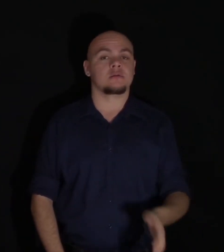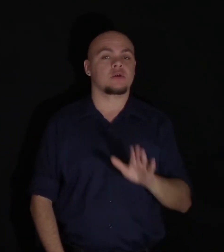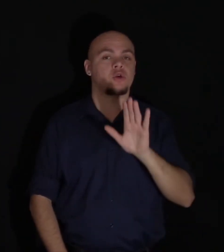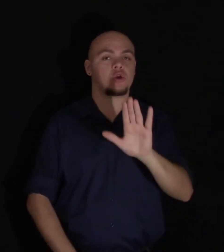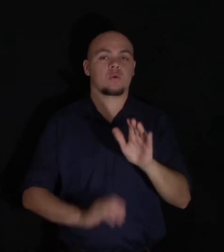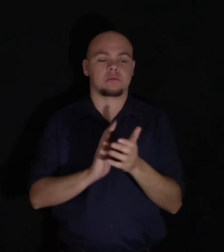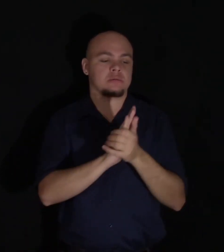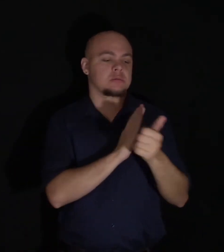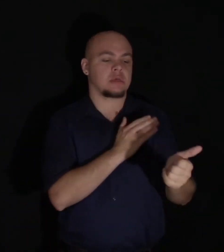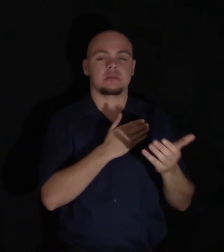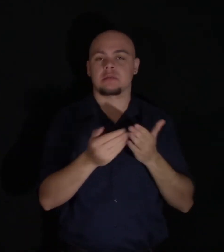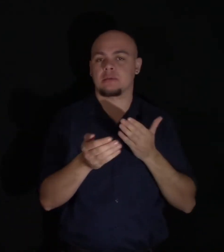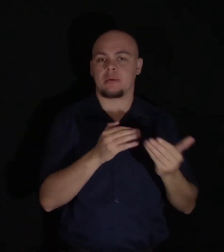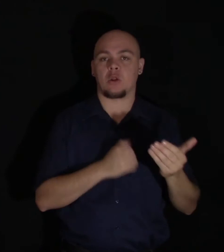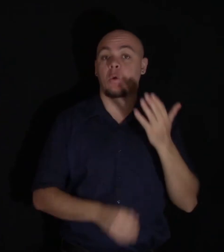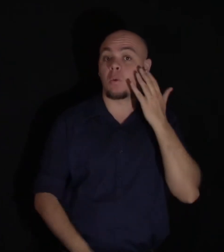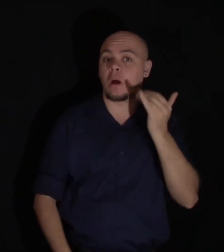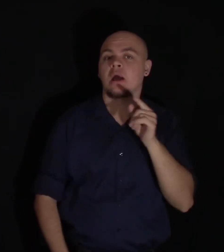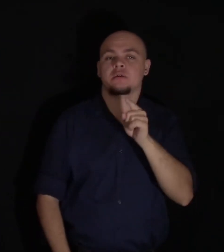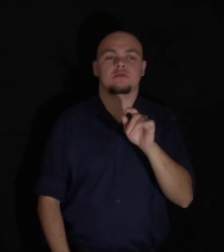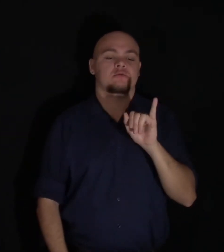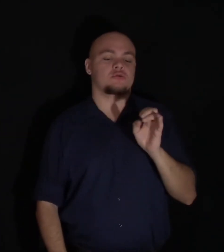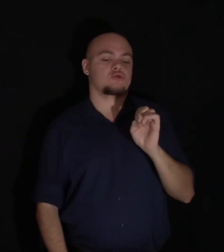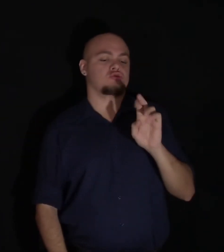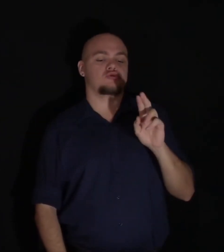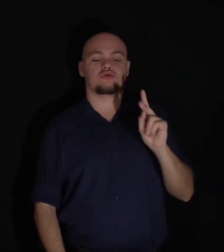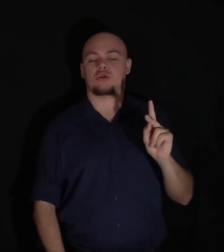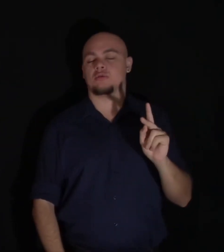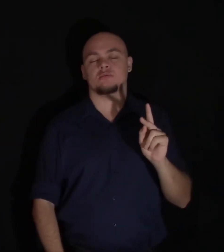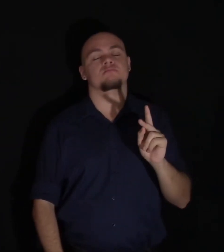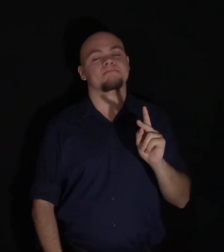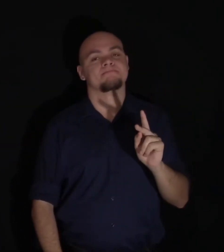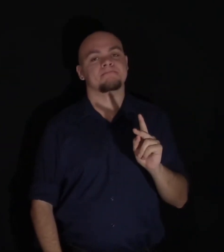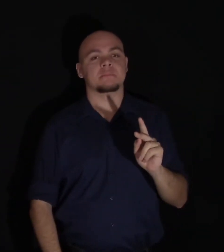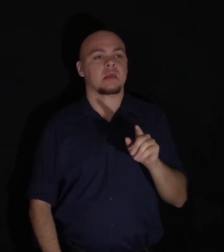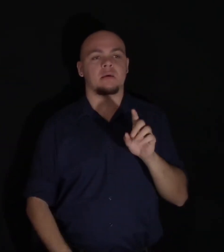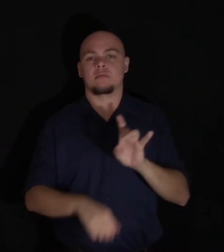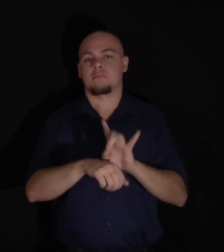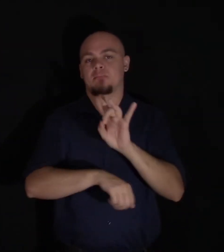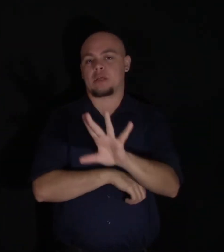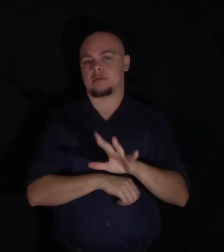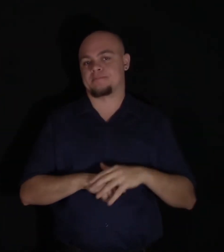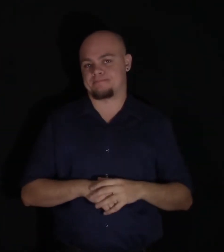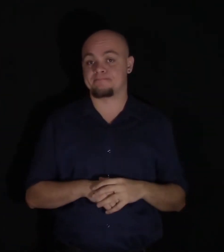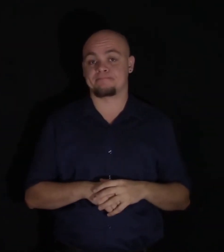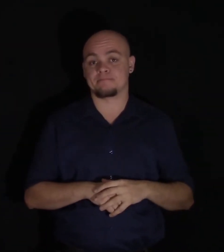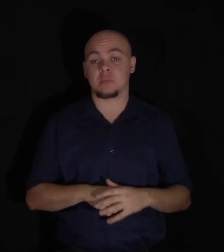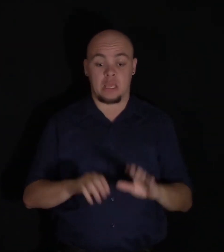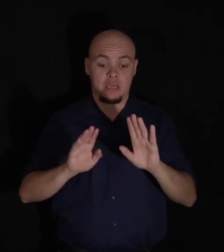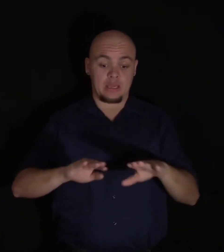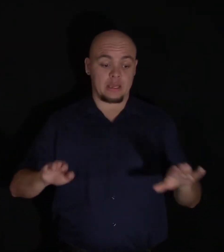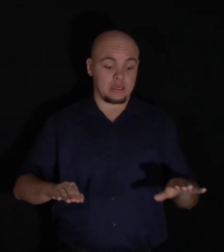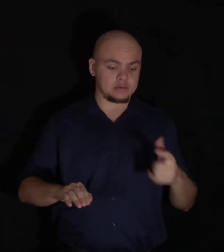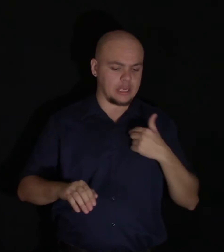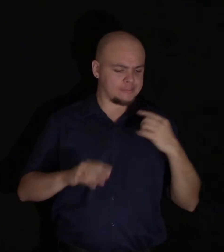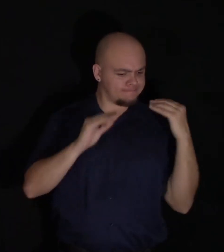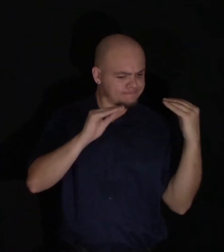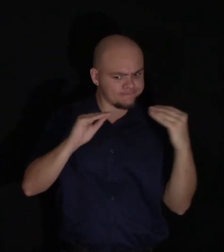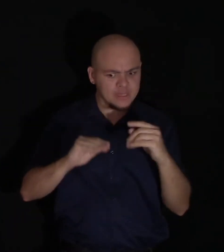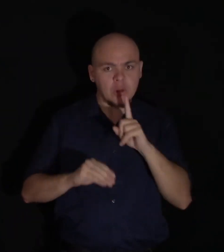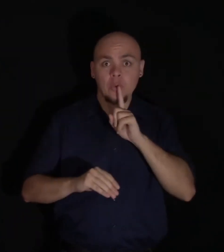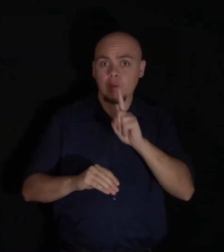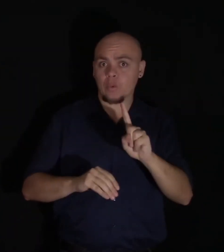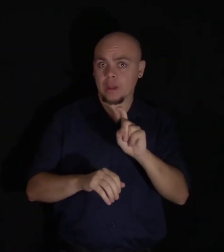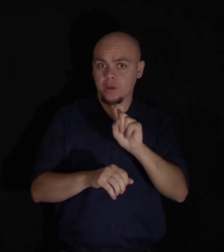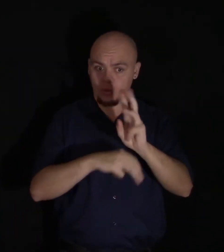mean anything if you're a jerk. And I try to send kids out into the real world to have real jobs,